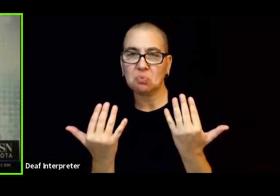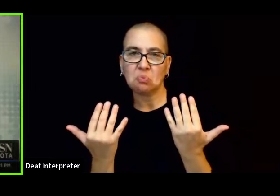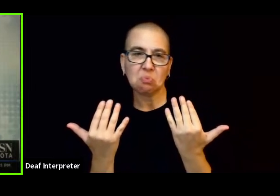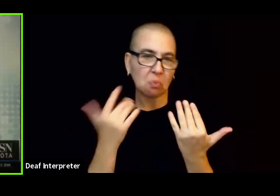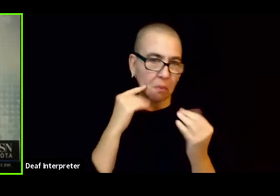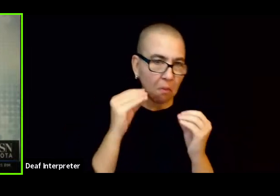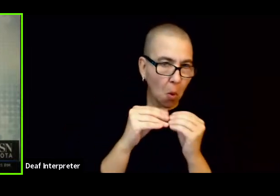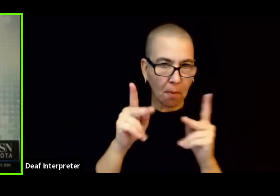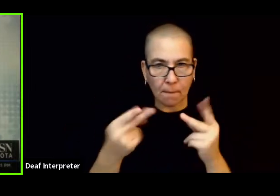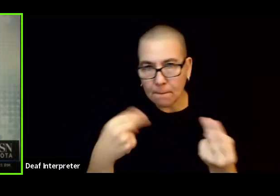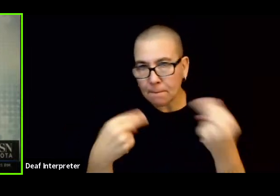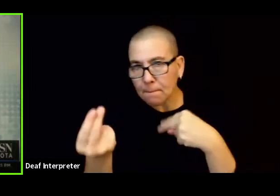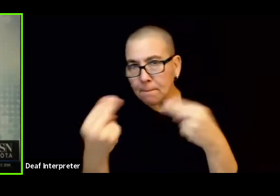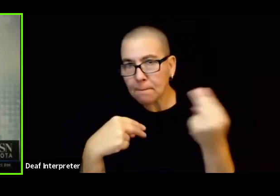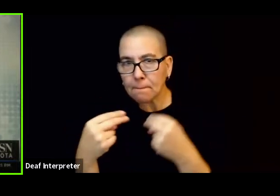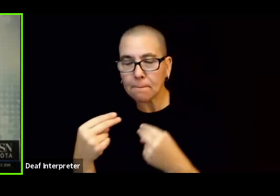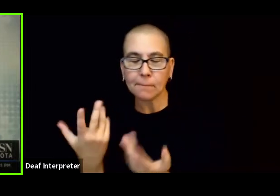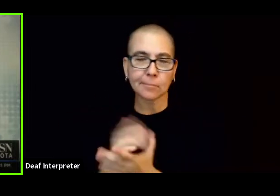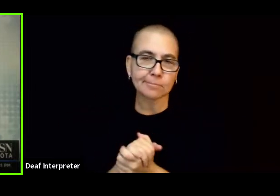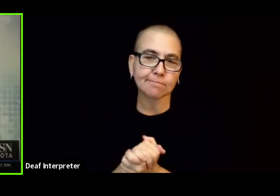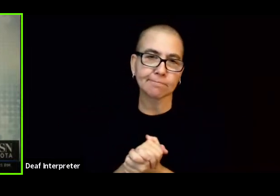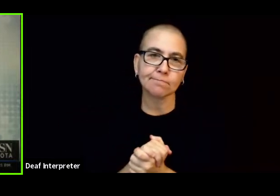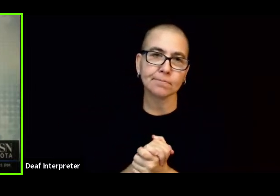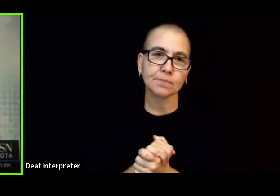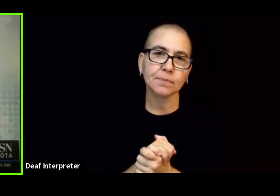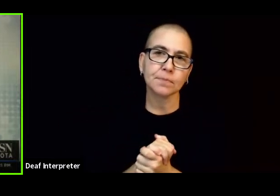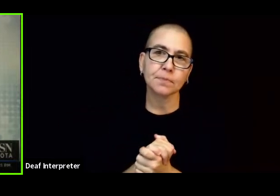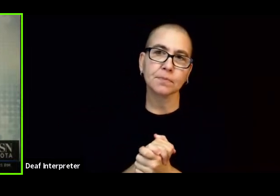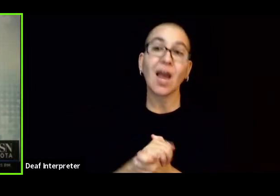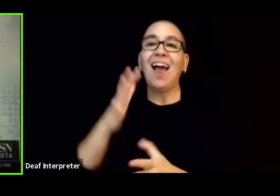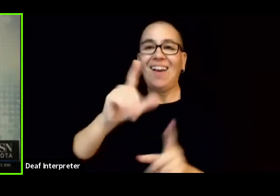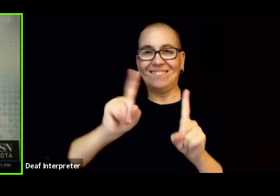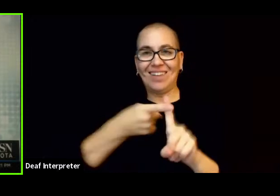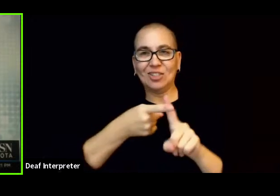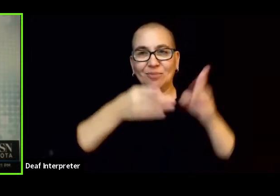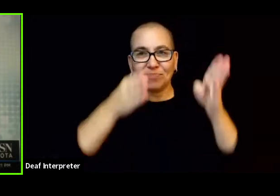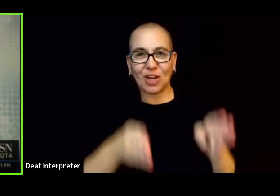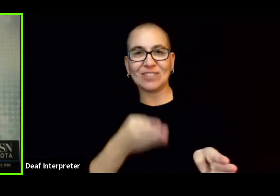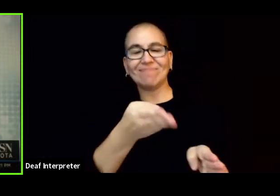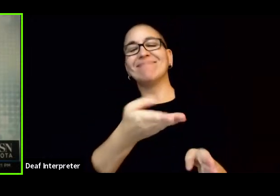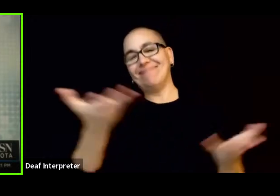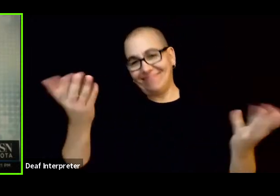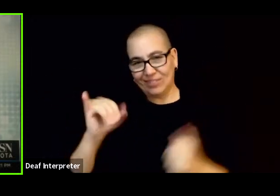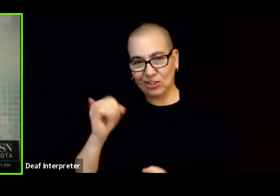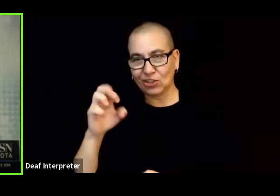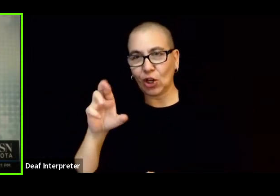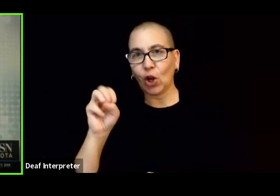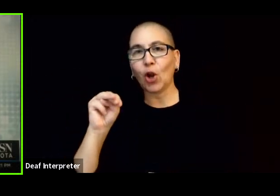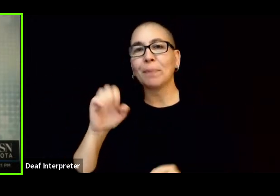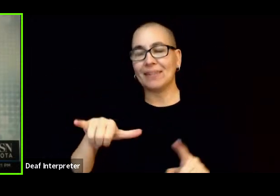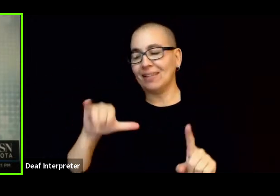We do have a question from Jeremy Olson from Star Tribune. You are now live.